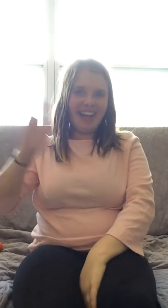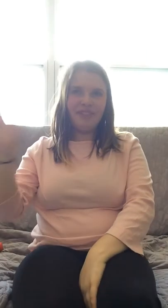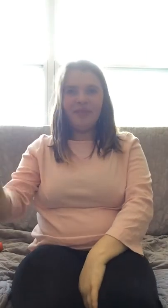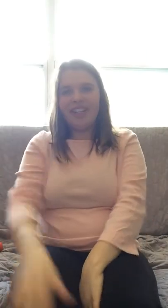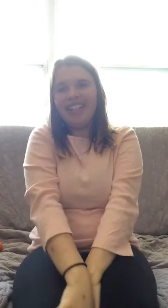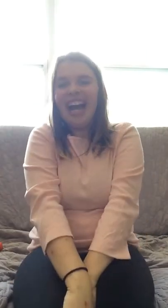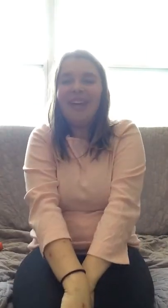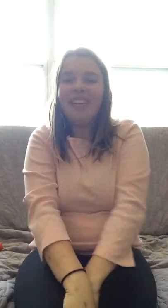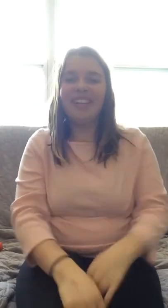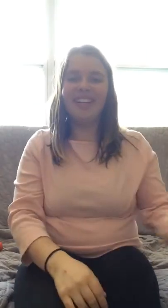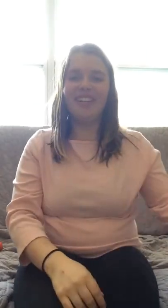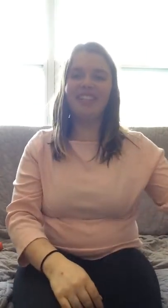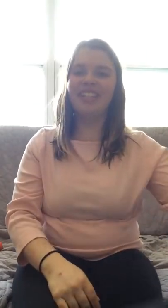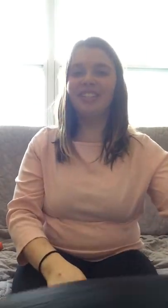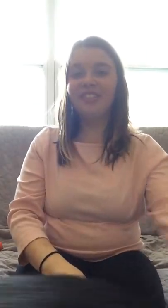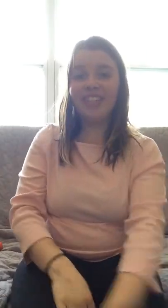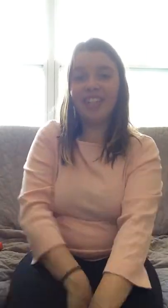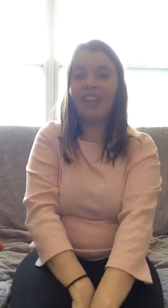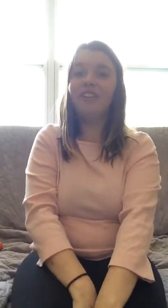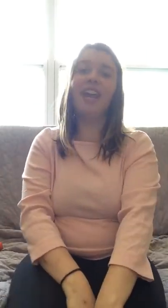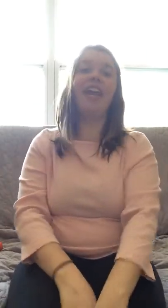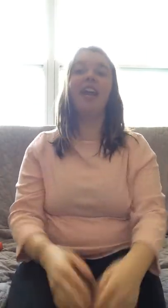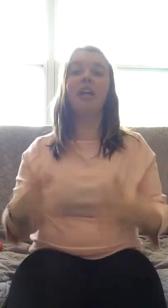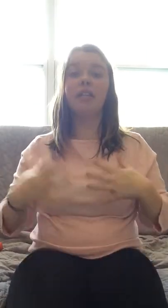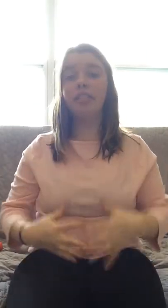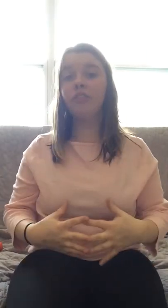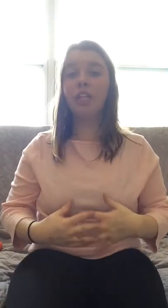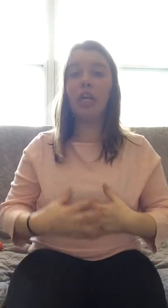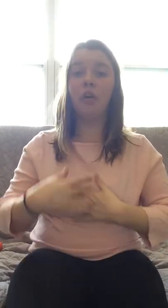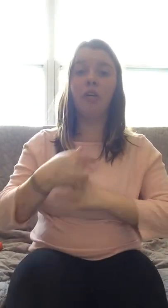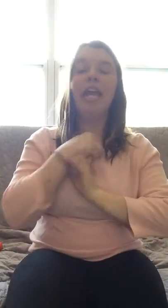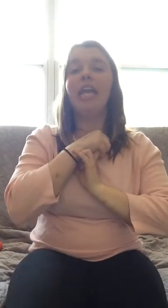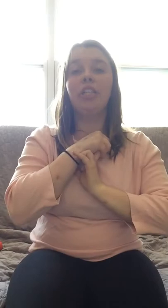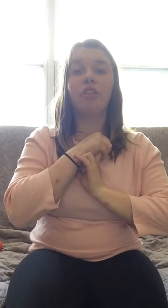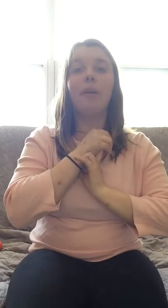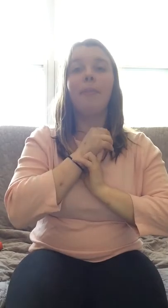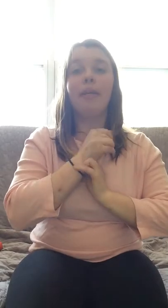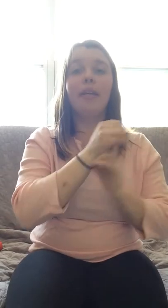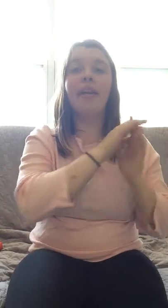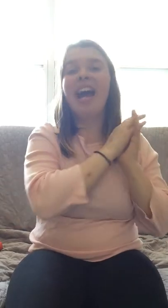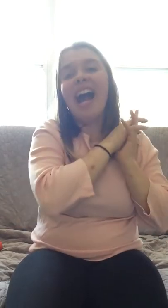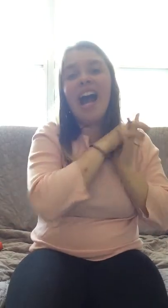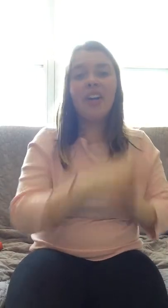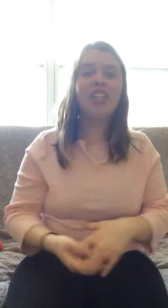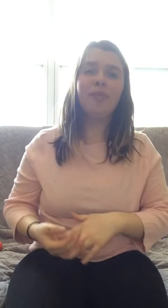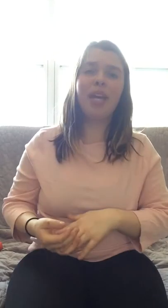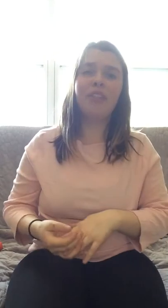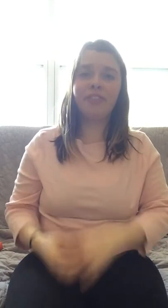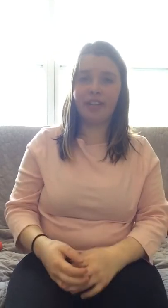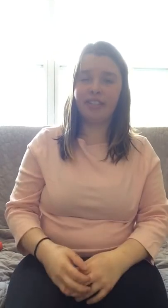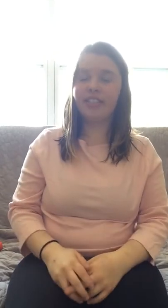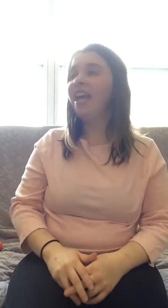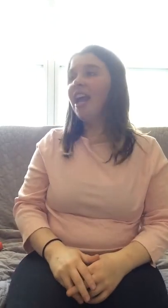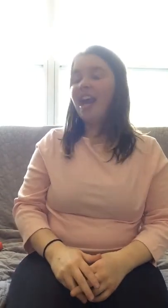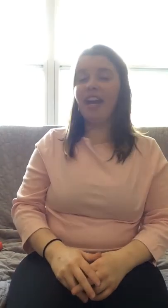Hi everybody, I'm here again with another video, and this video is gonna be how to make friends, and